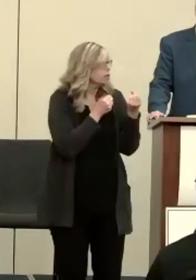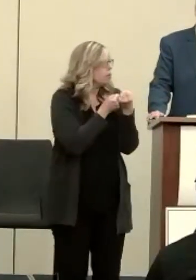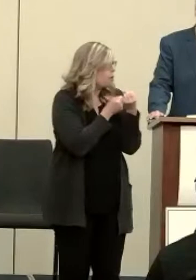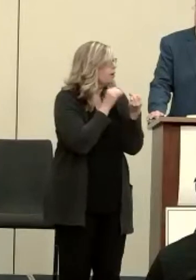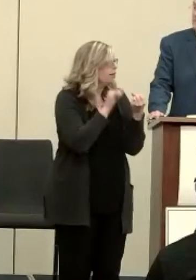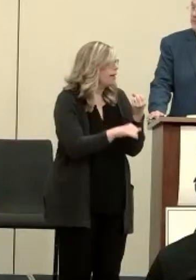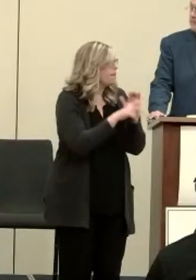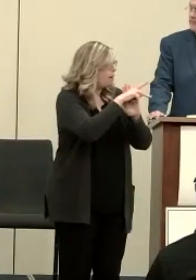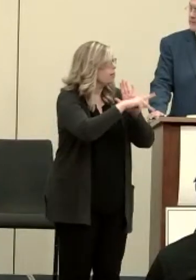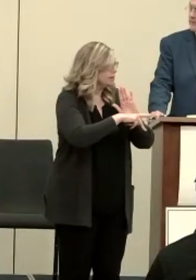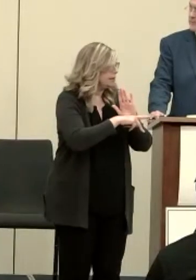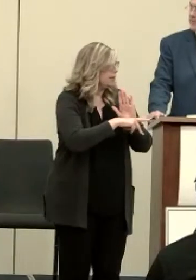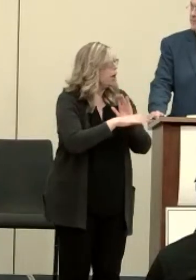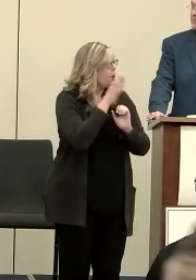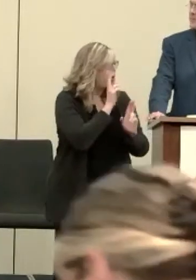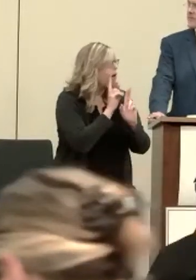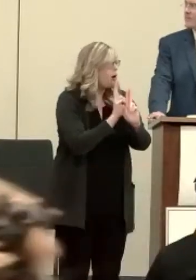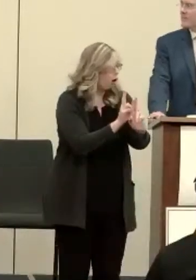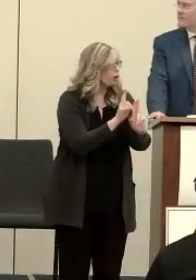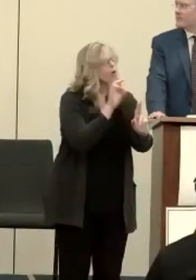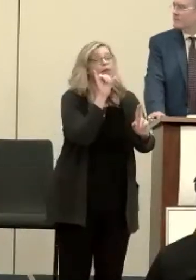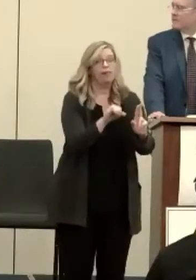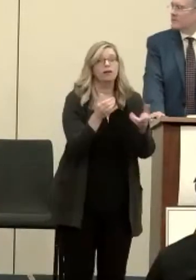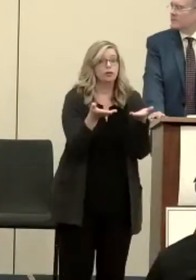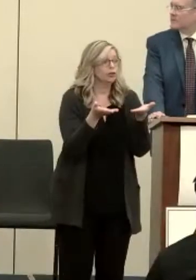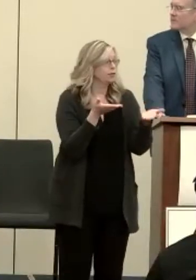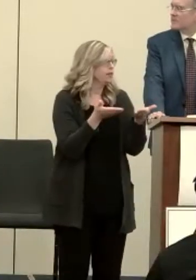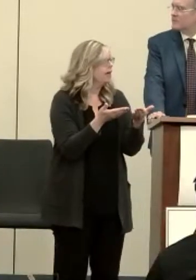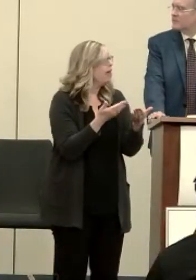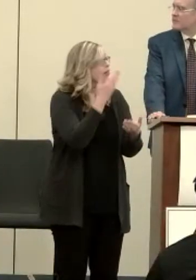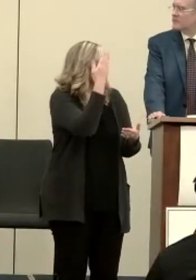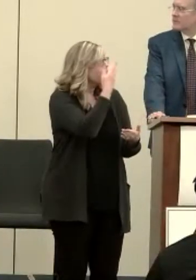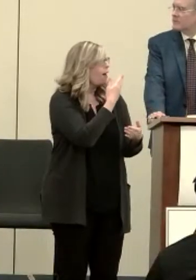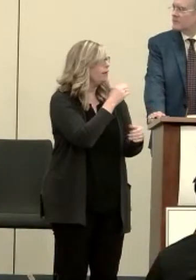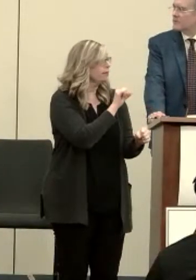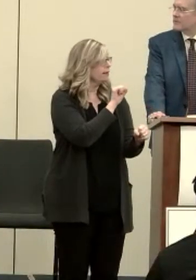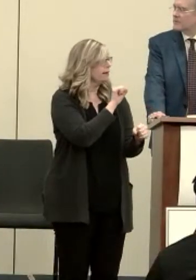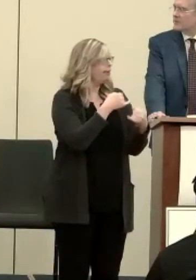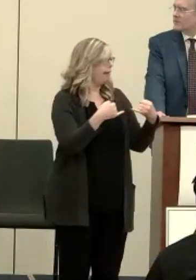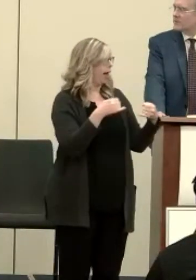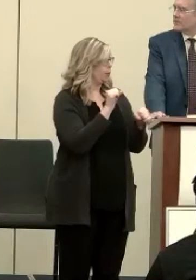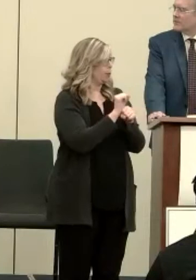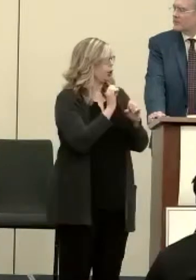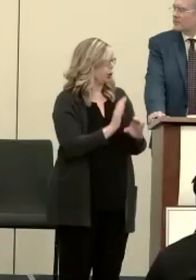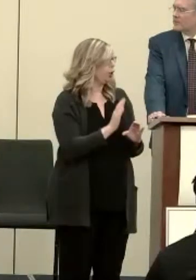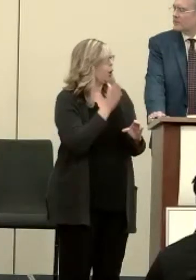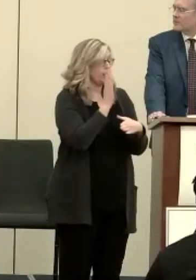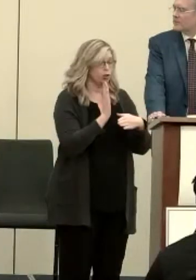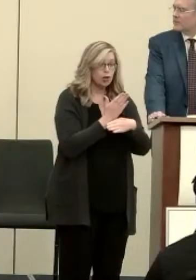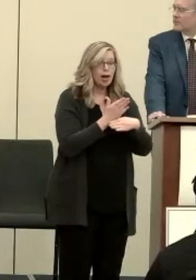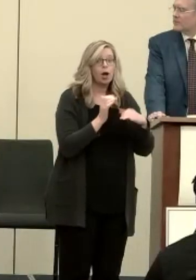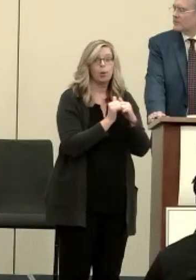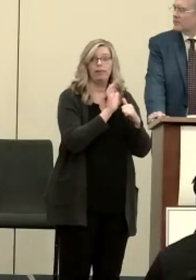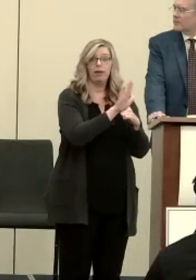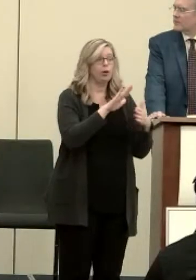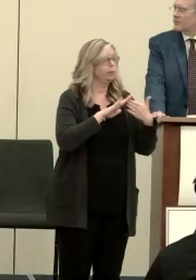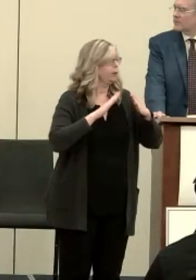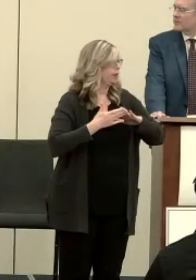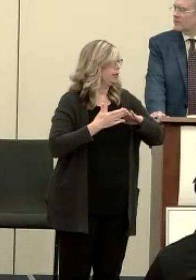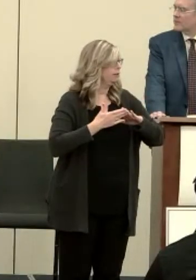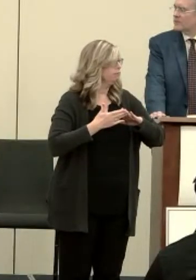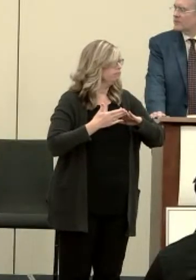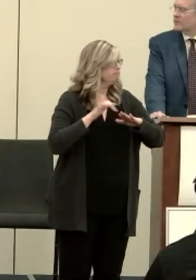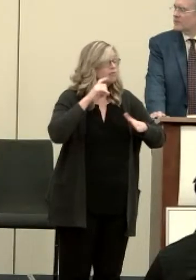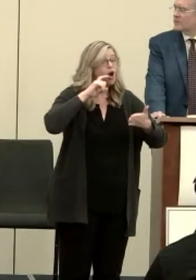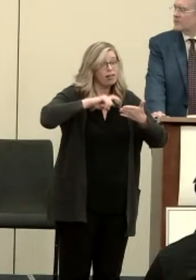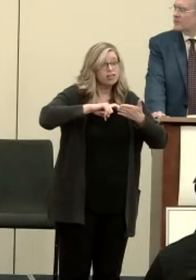to honor the service that frontline workers share with their community. And that means acknowledging that